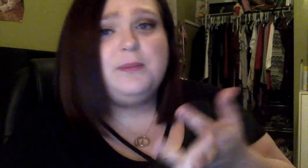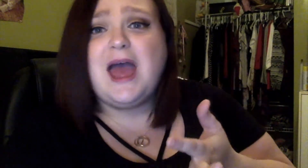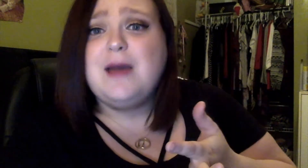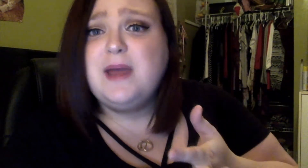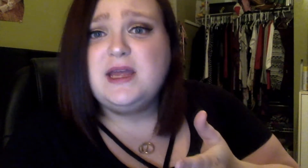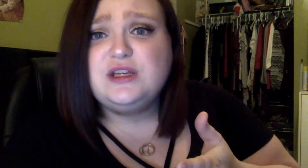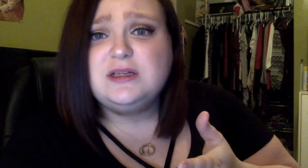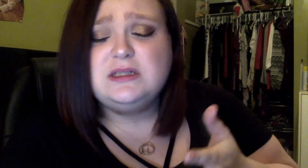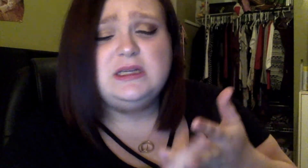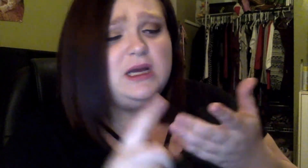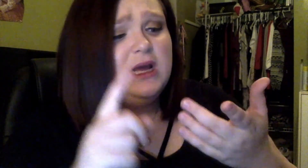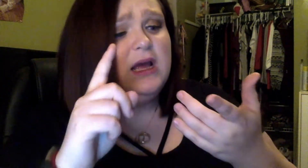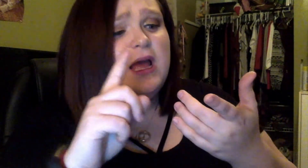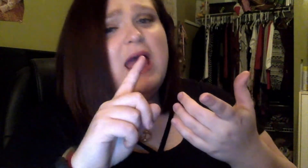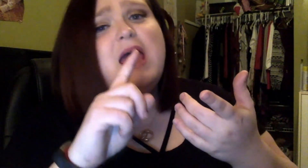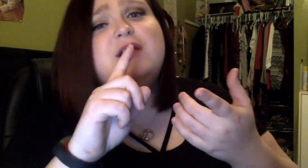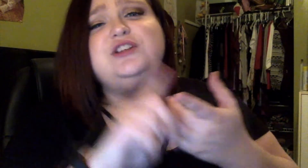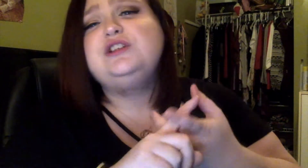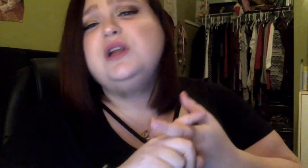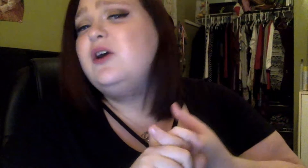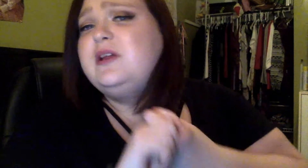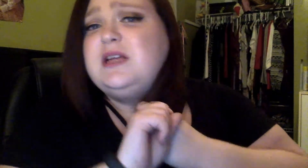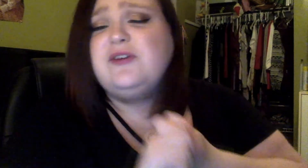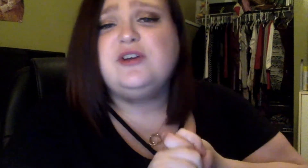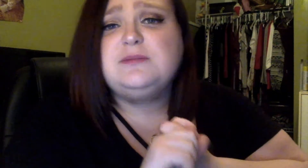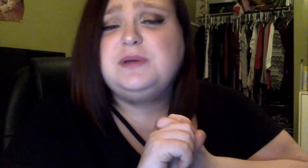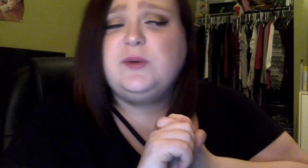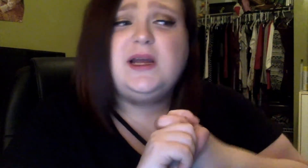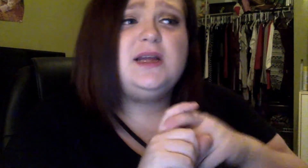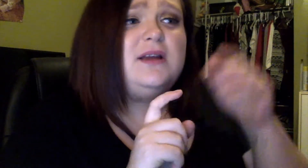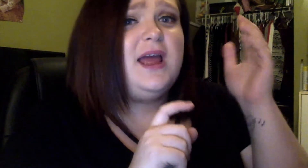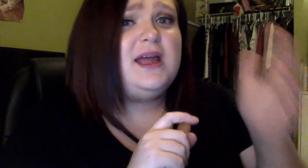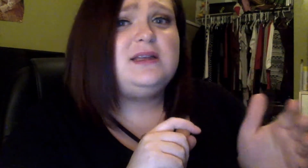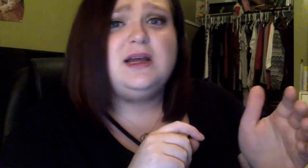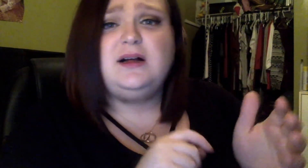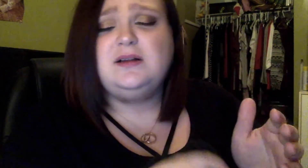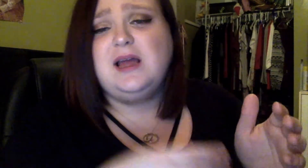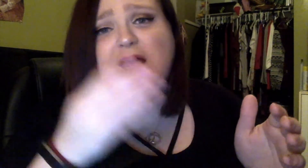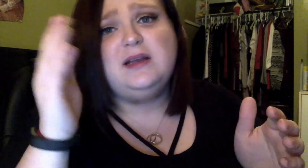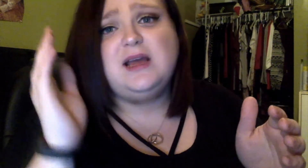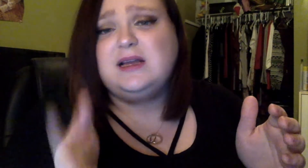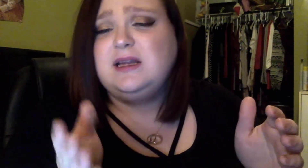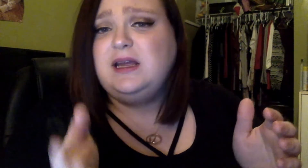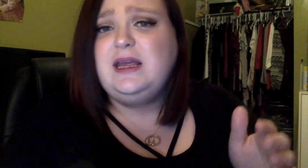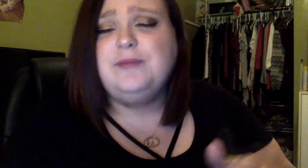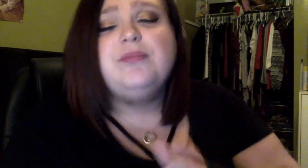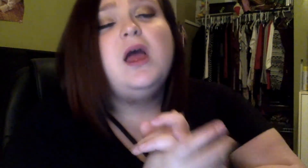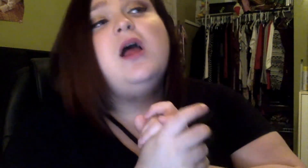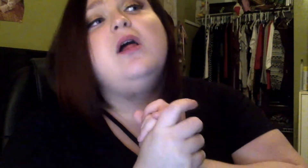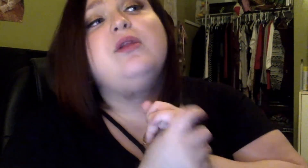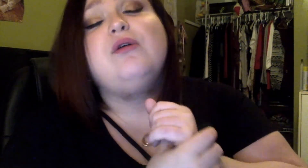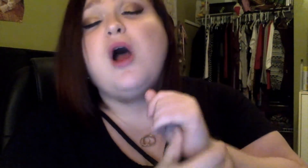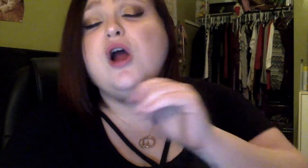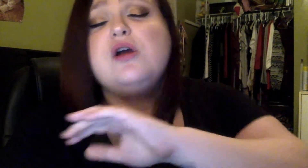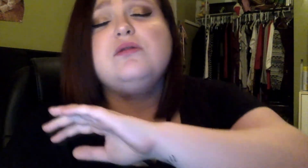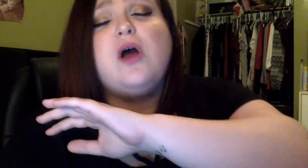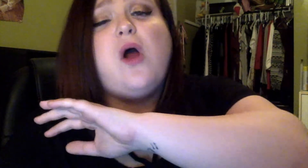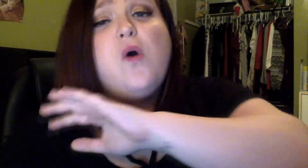have patience, and just know the difference between ASL and SEE. There are